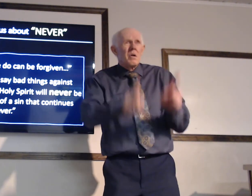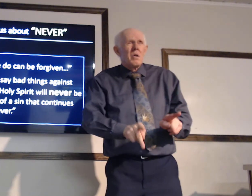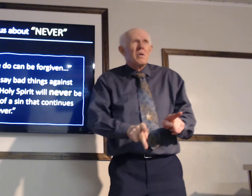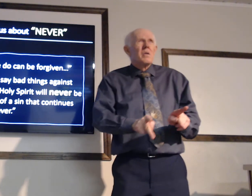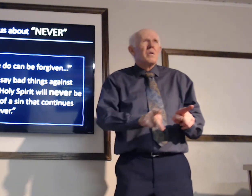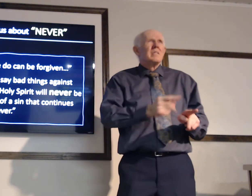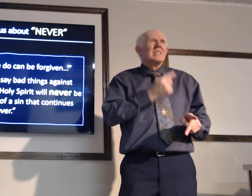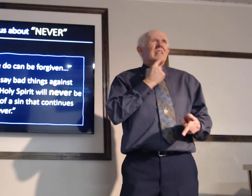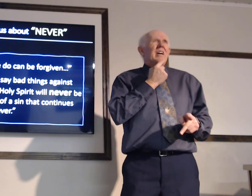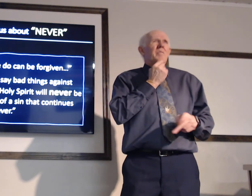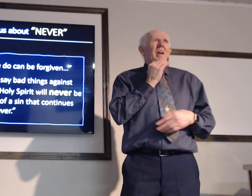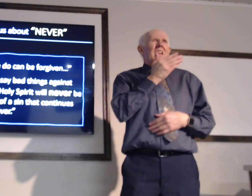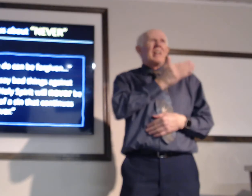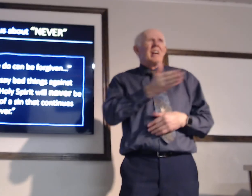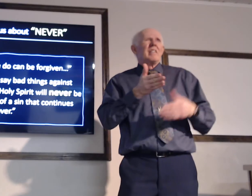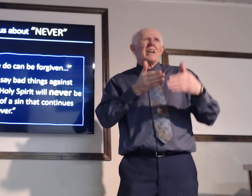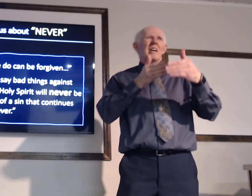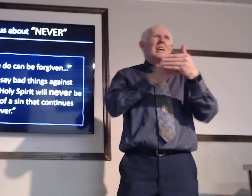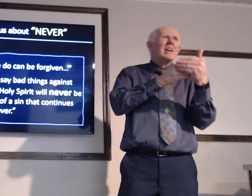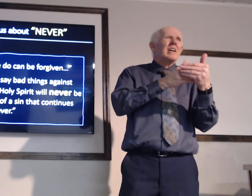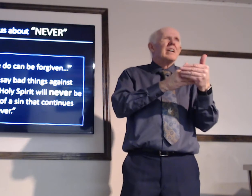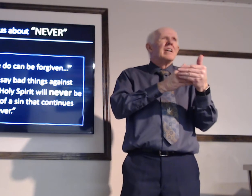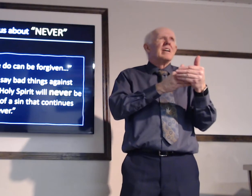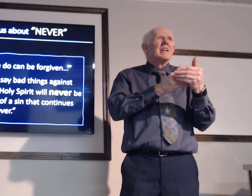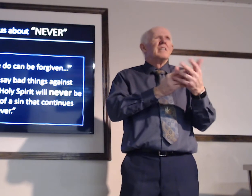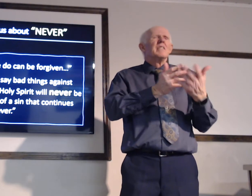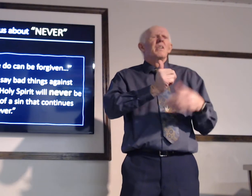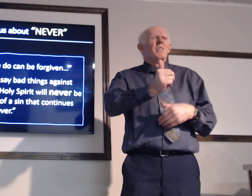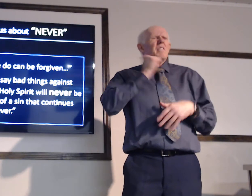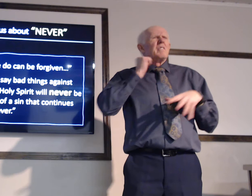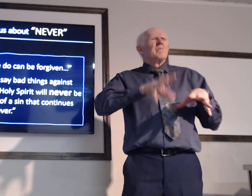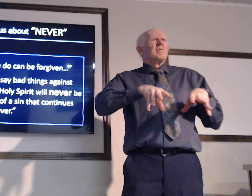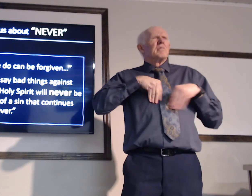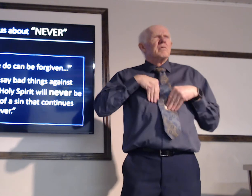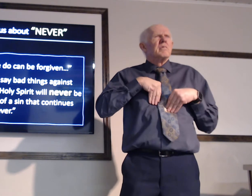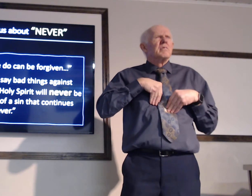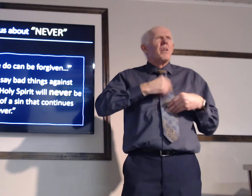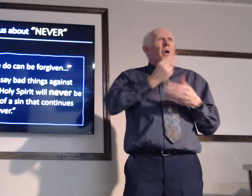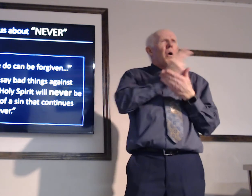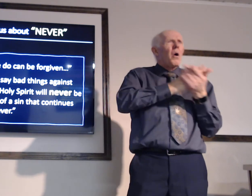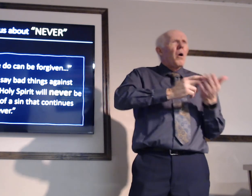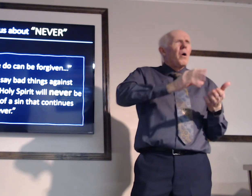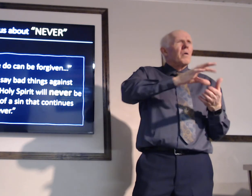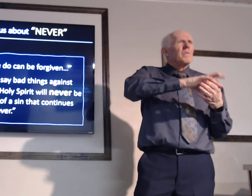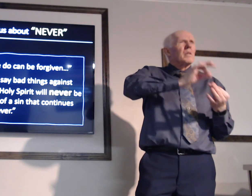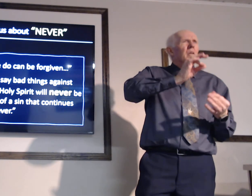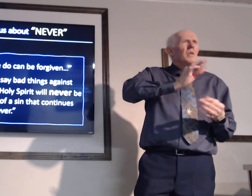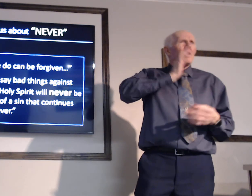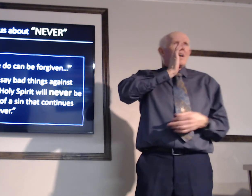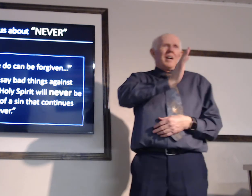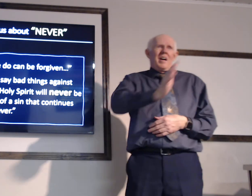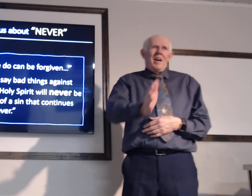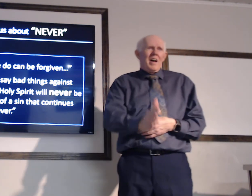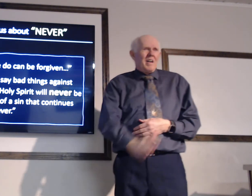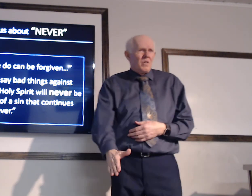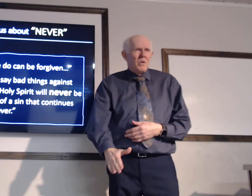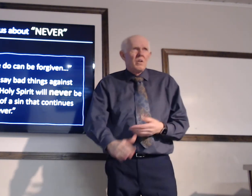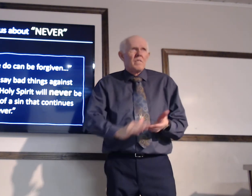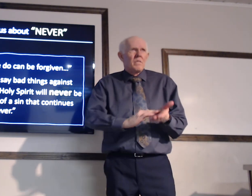any person that says bad things against or refuses to accept the Holy Spirit will never